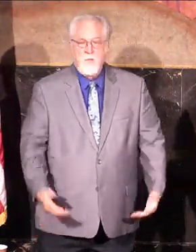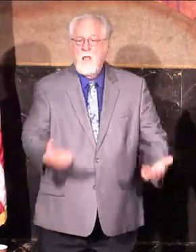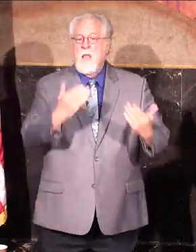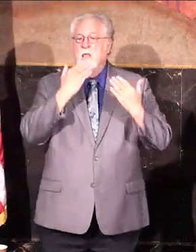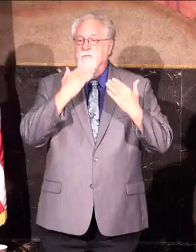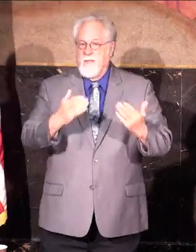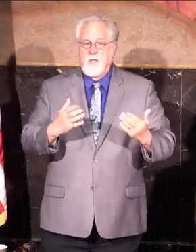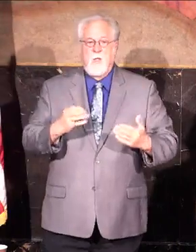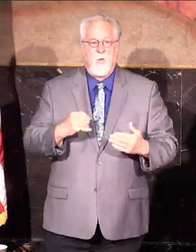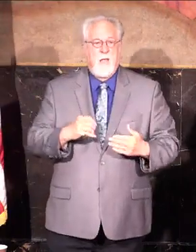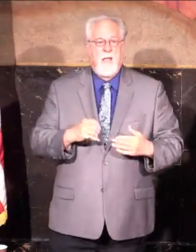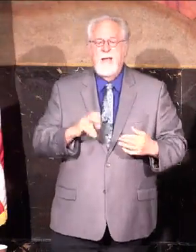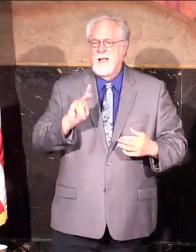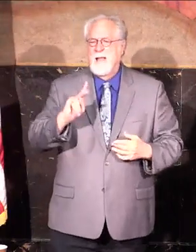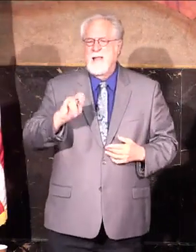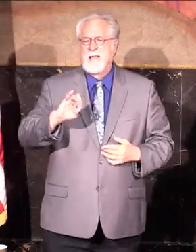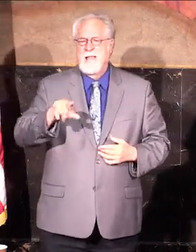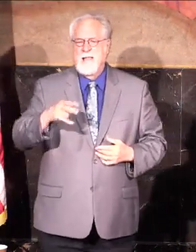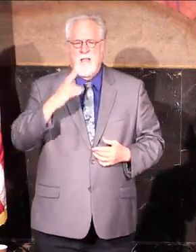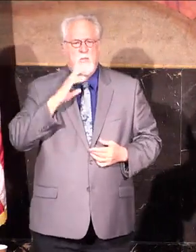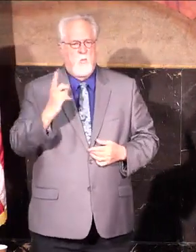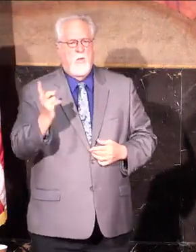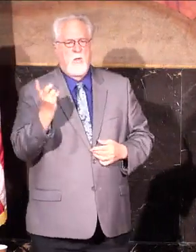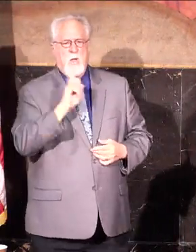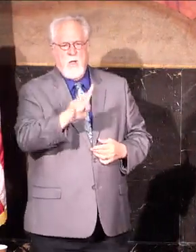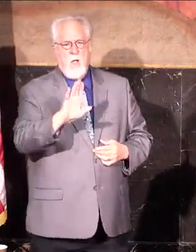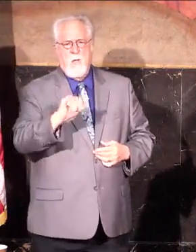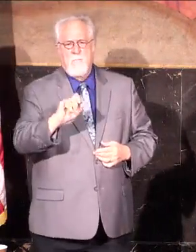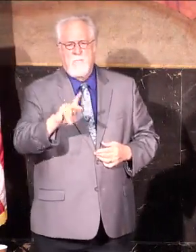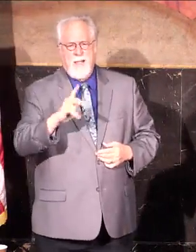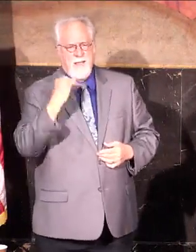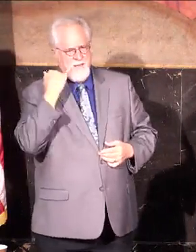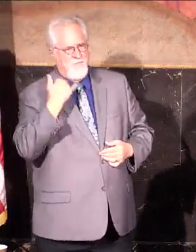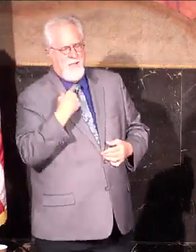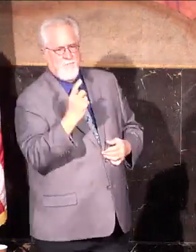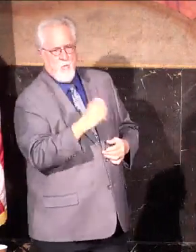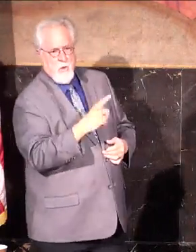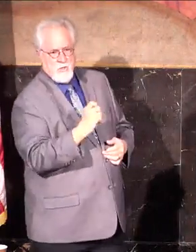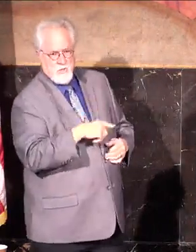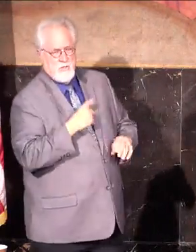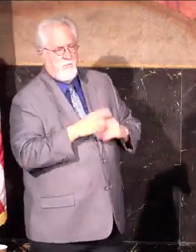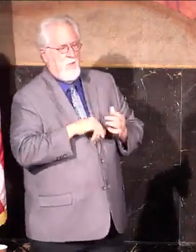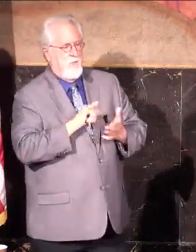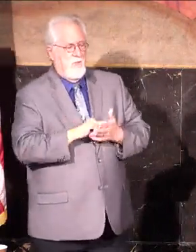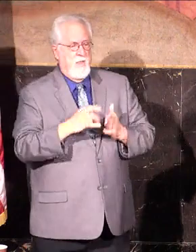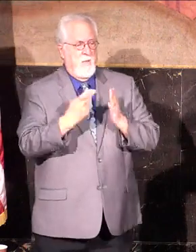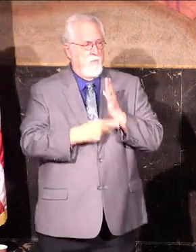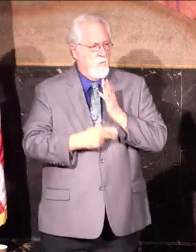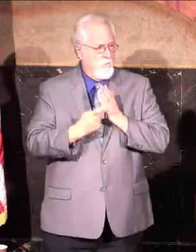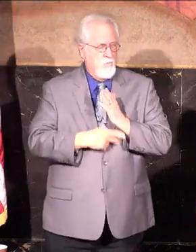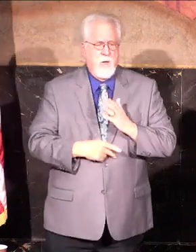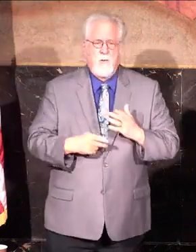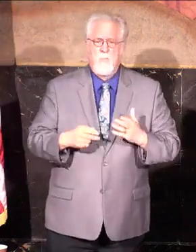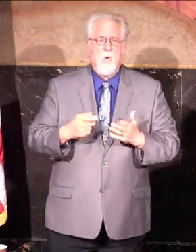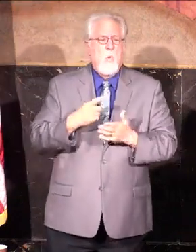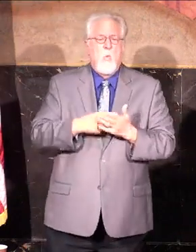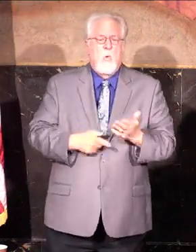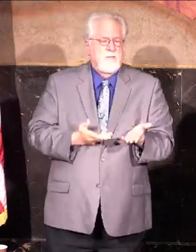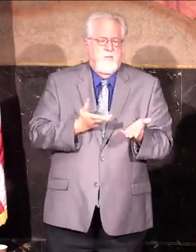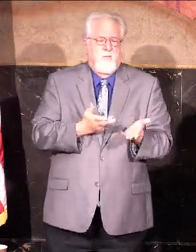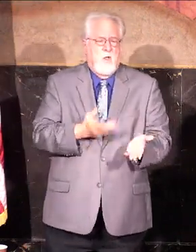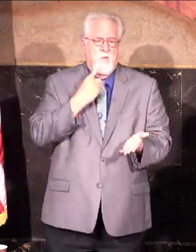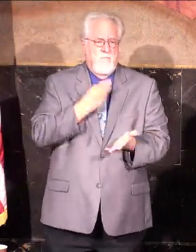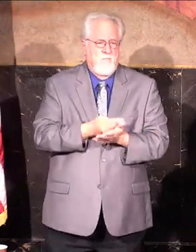Thank you. And Keith will come back in just a moment. And again, if you have questions about the details of the currently available funding or what we're looking at